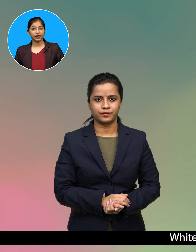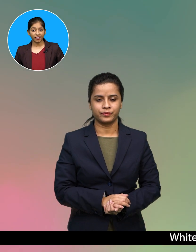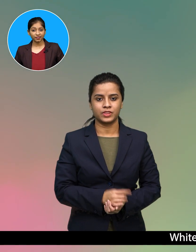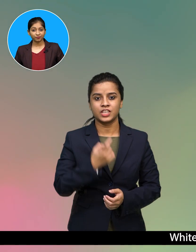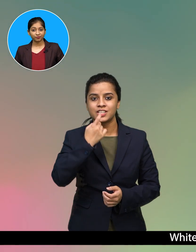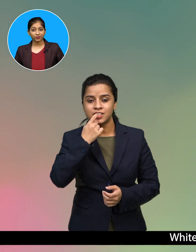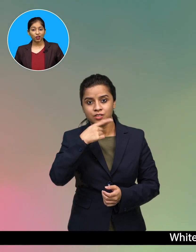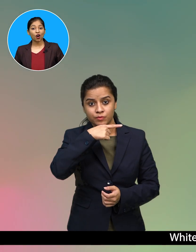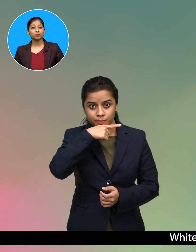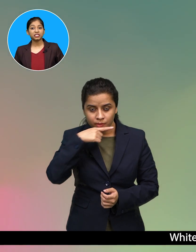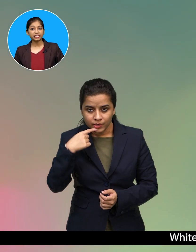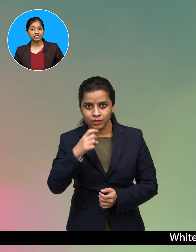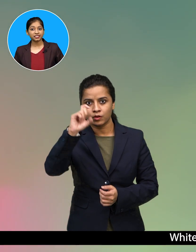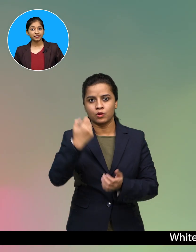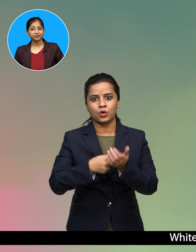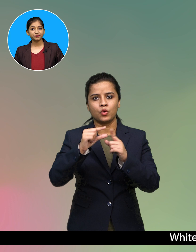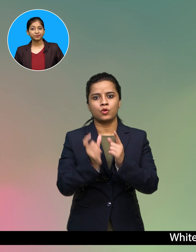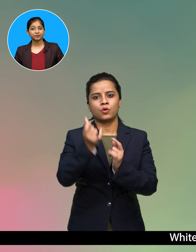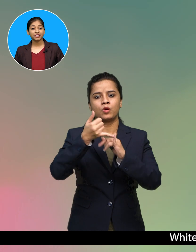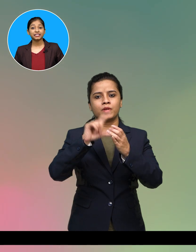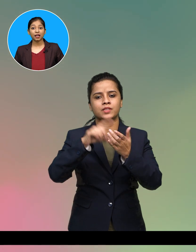white blood corpuscles,